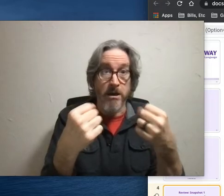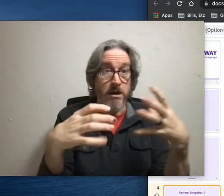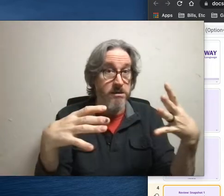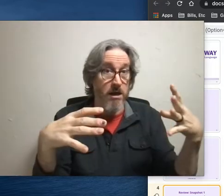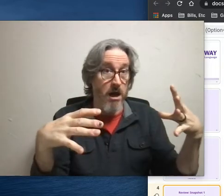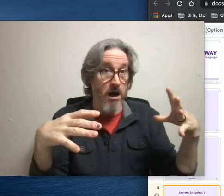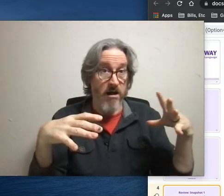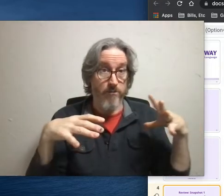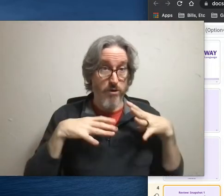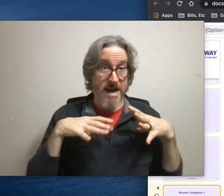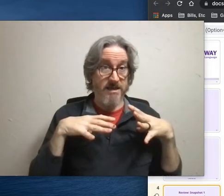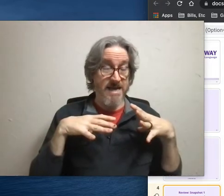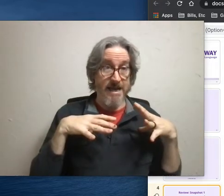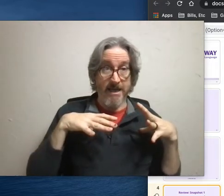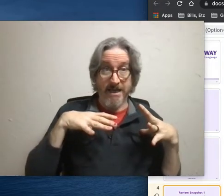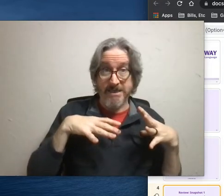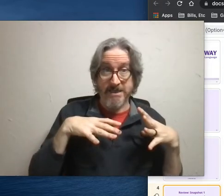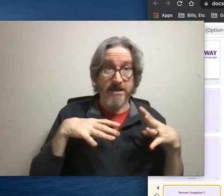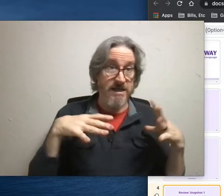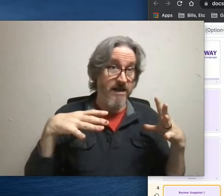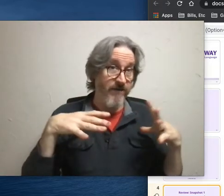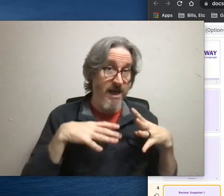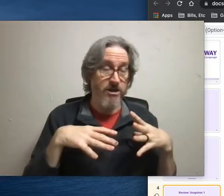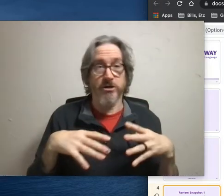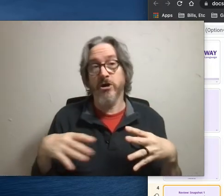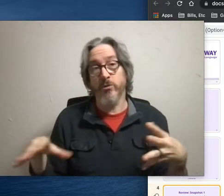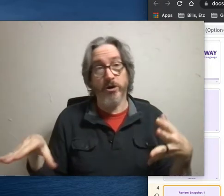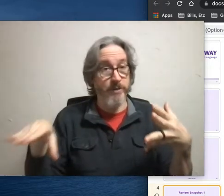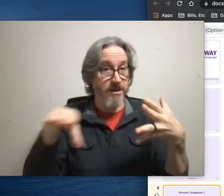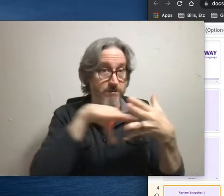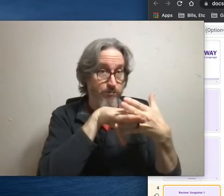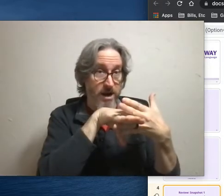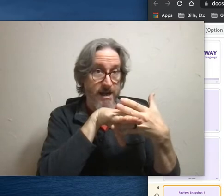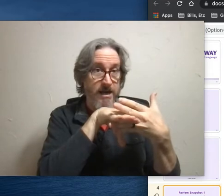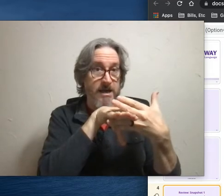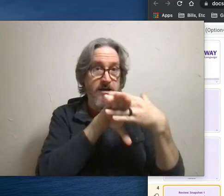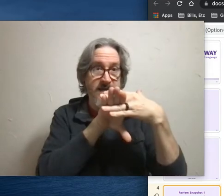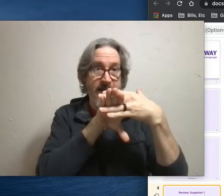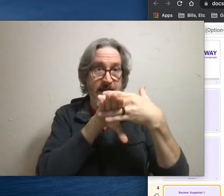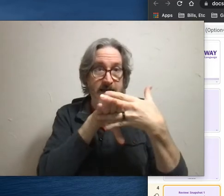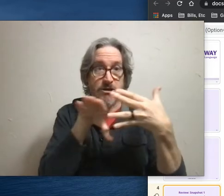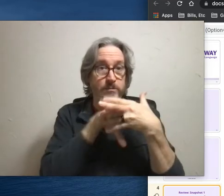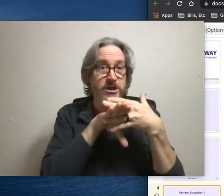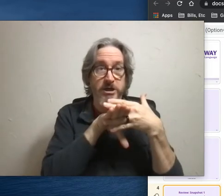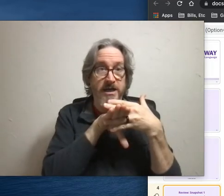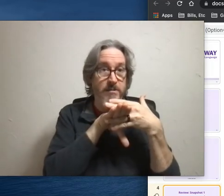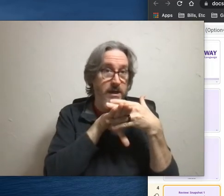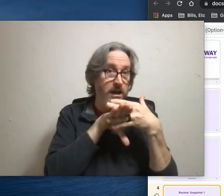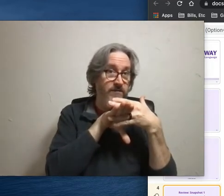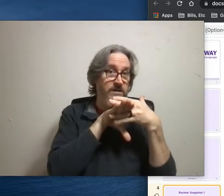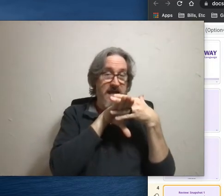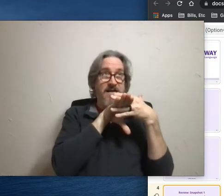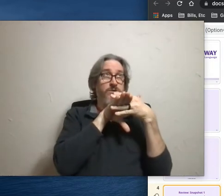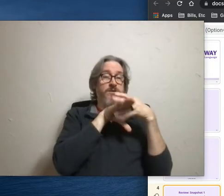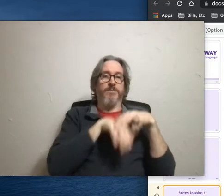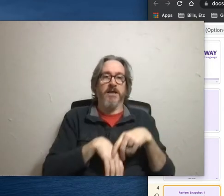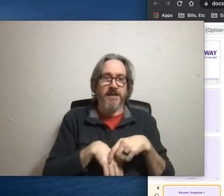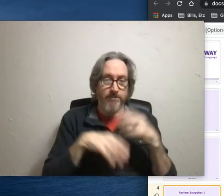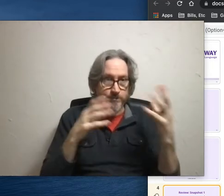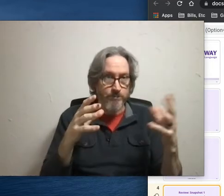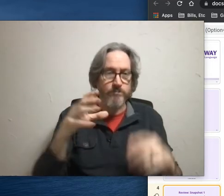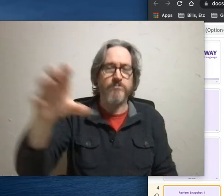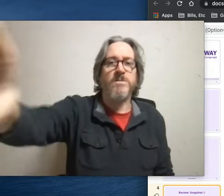mean a break, taking it easy, taking a vacation. We could mean break, taking an intermission in the middle of class or